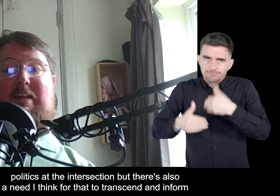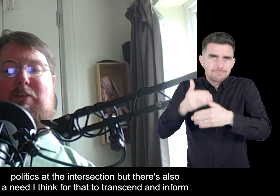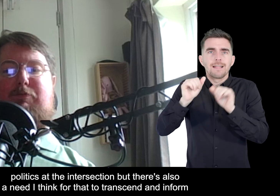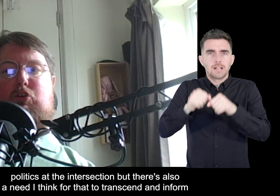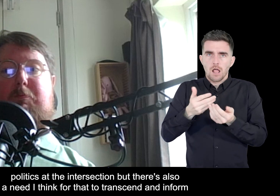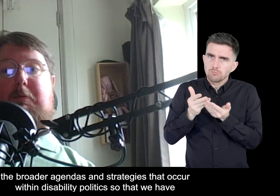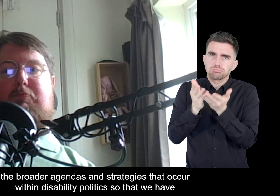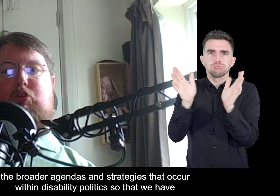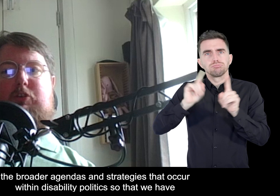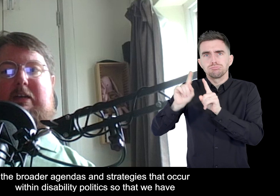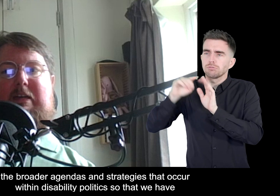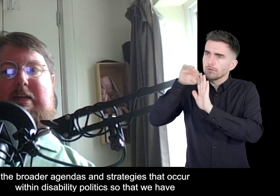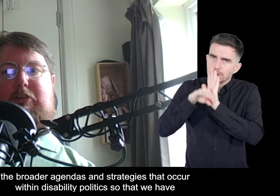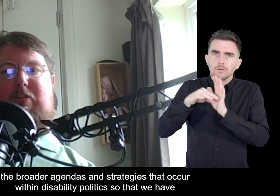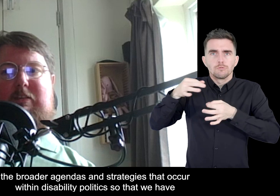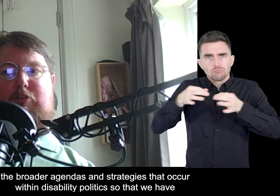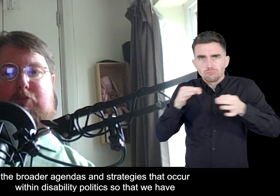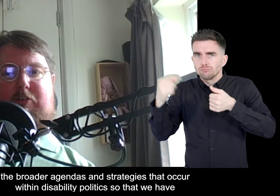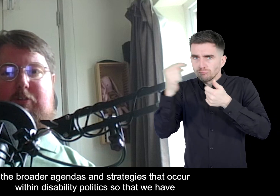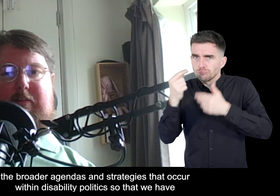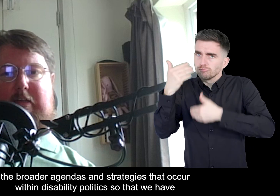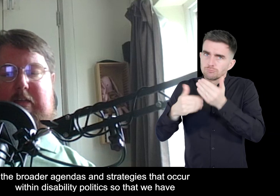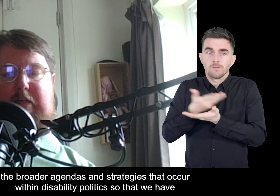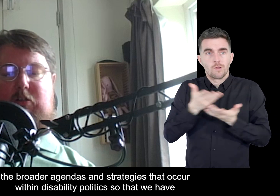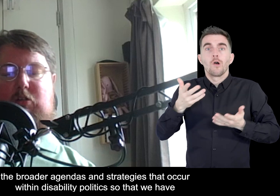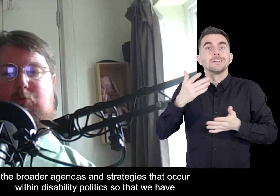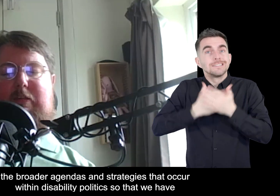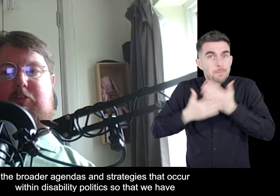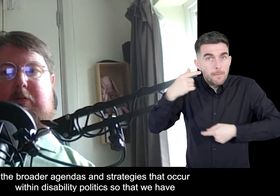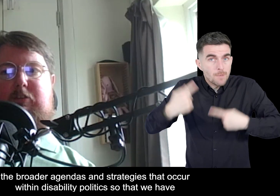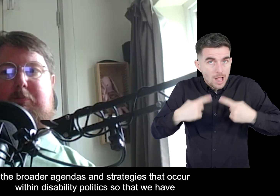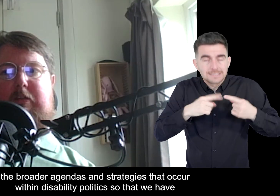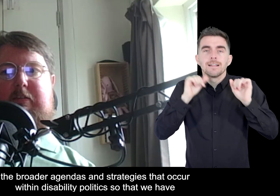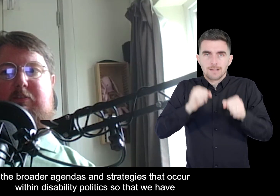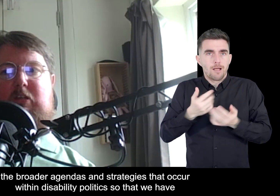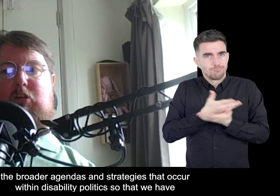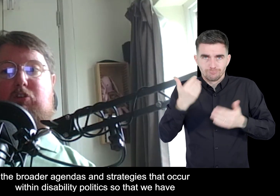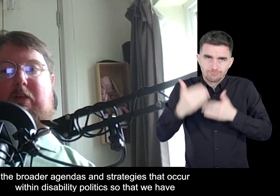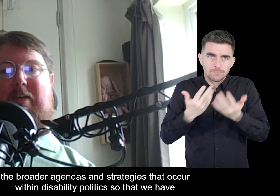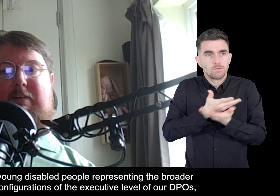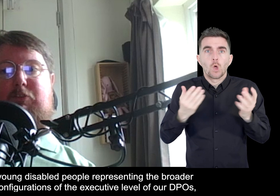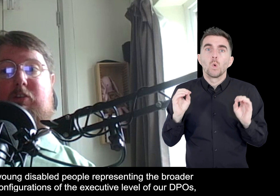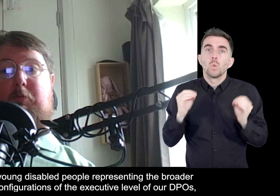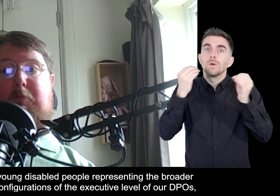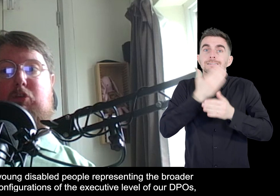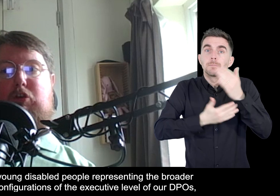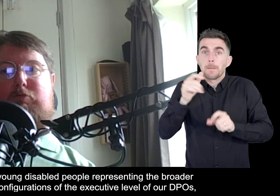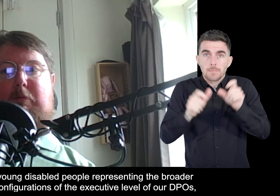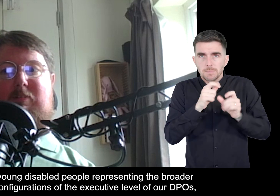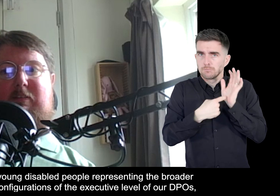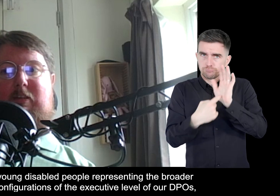transcend and inform the broader agendas and strategies that occur within disability politics, so that we have young disabled